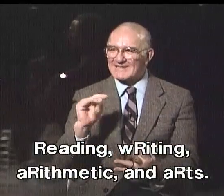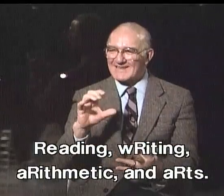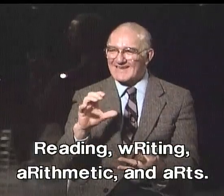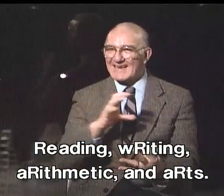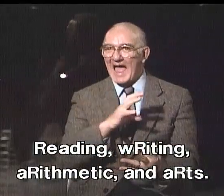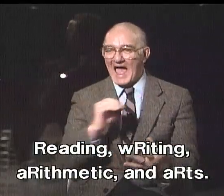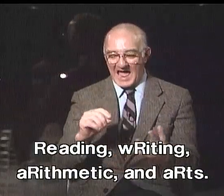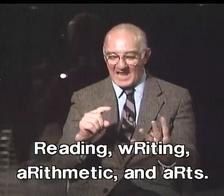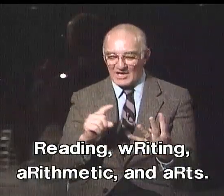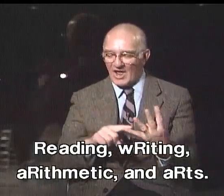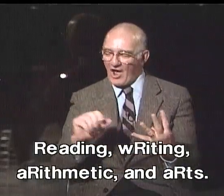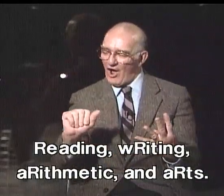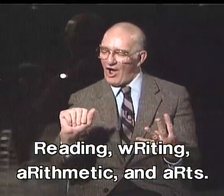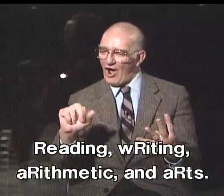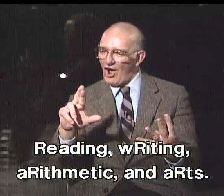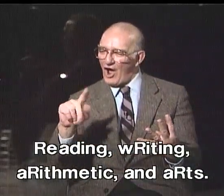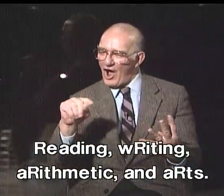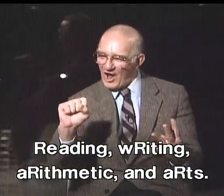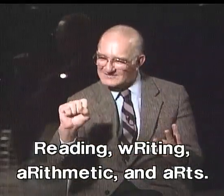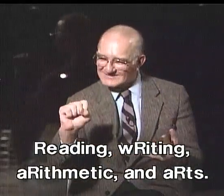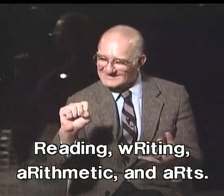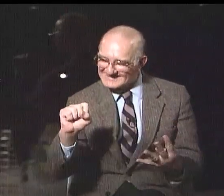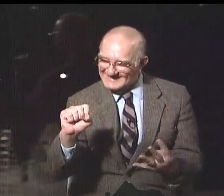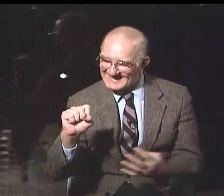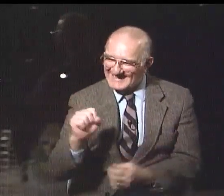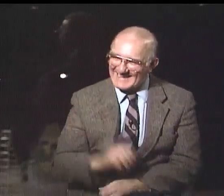arithmetic, and arts.